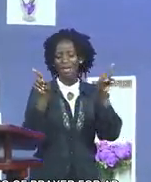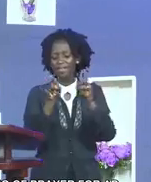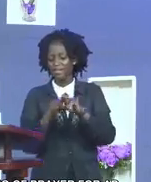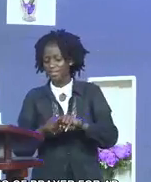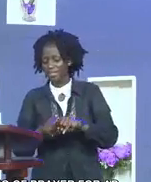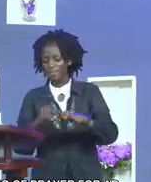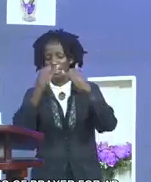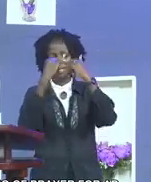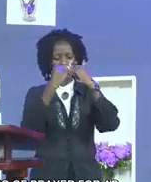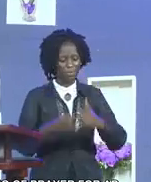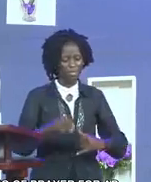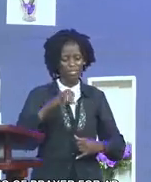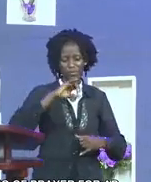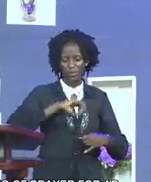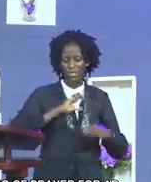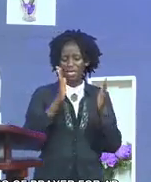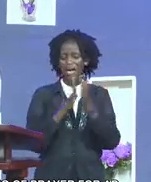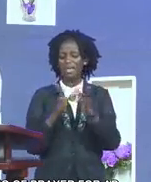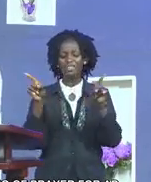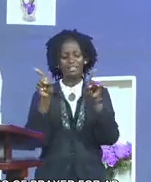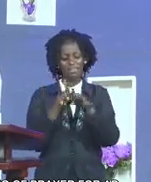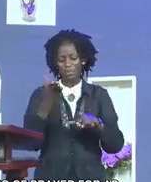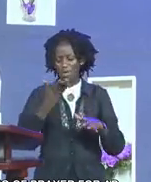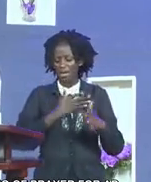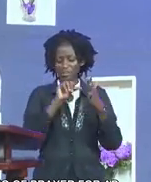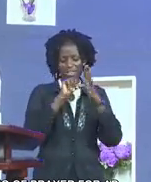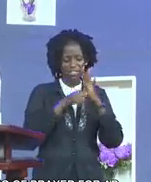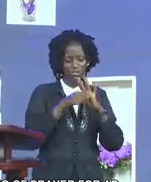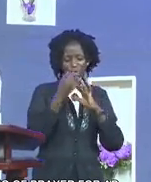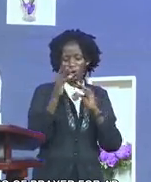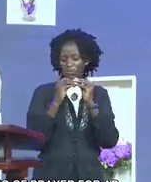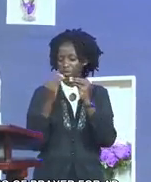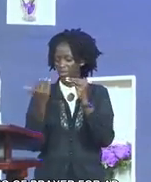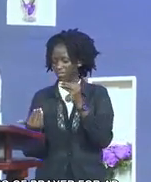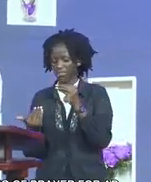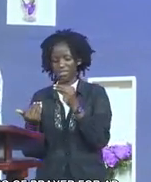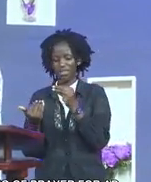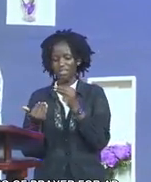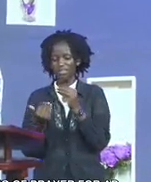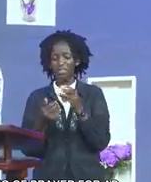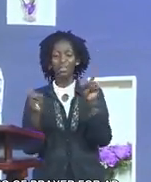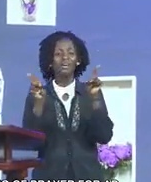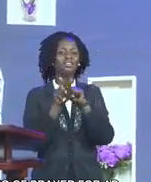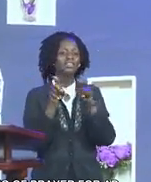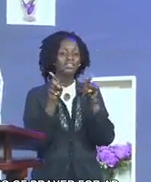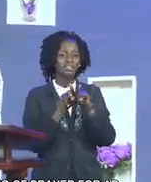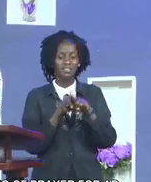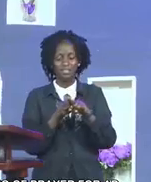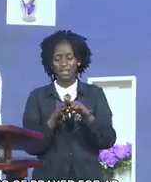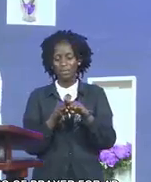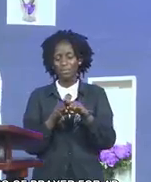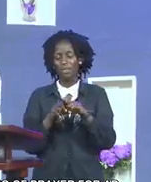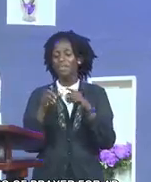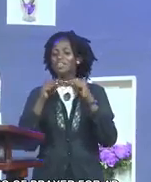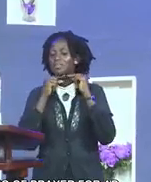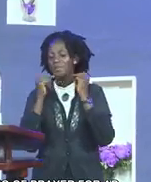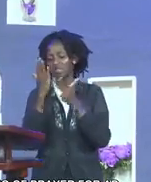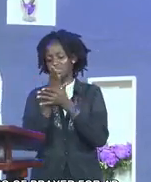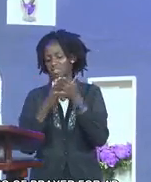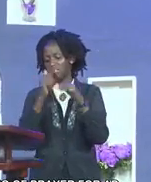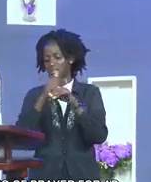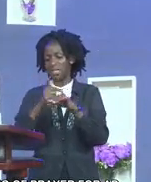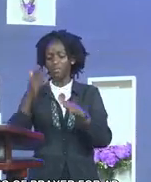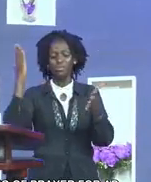ate n'ogamba nene ensonga tugiteekewo bagisabire sente mu kibiina kye kimu omusumba abagamba awo tuyita si